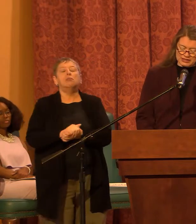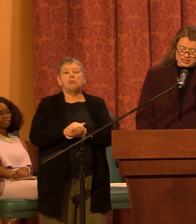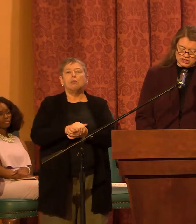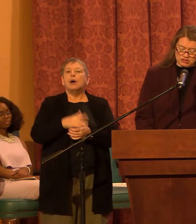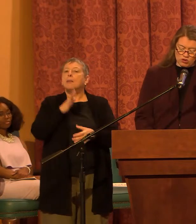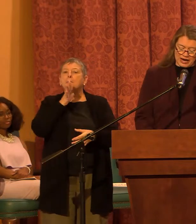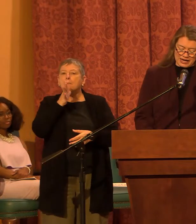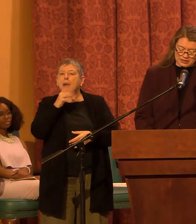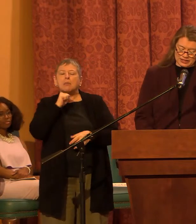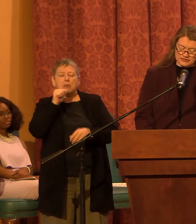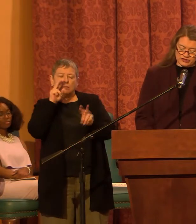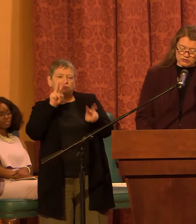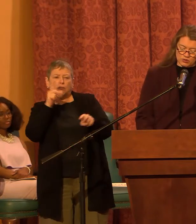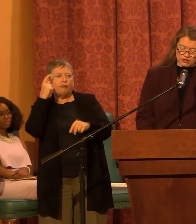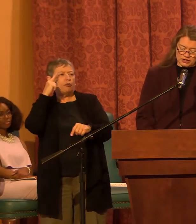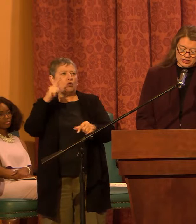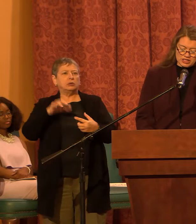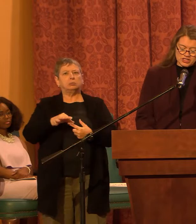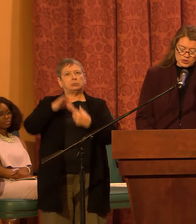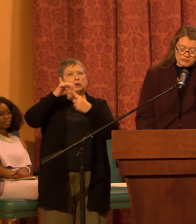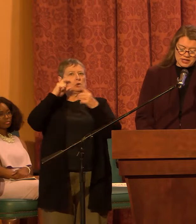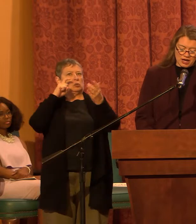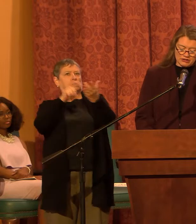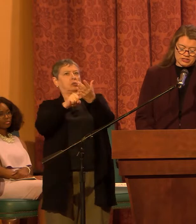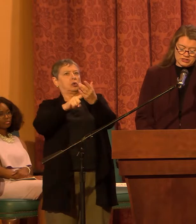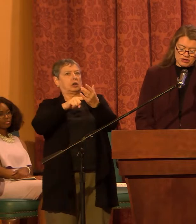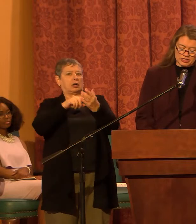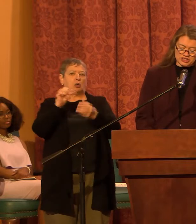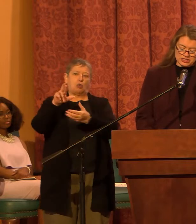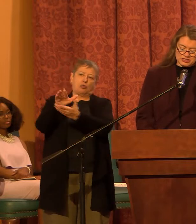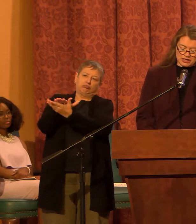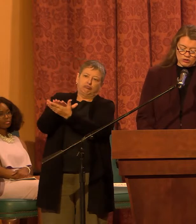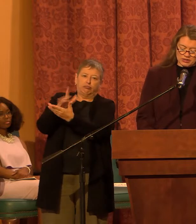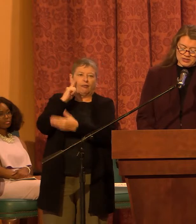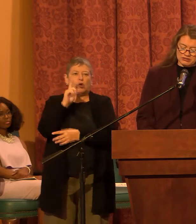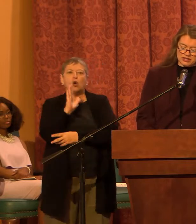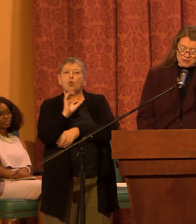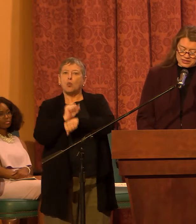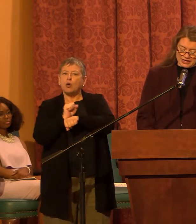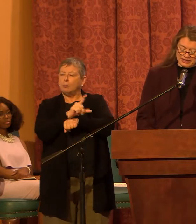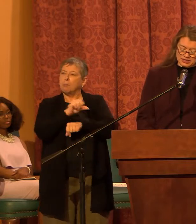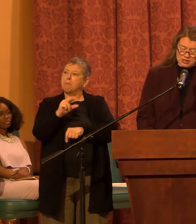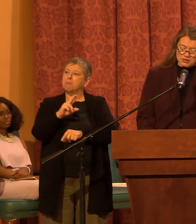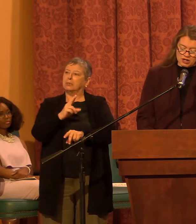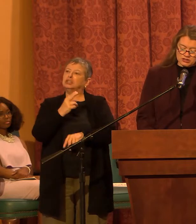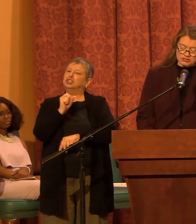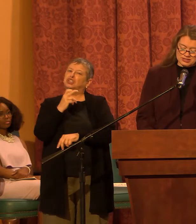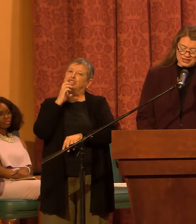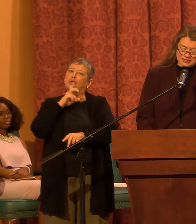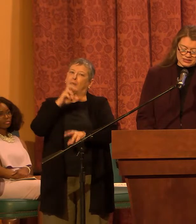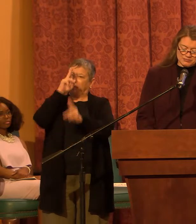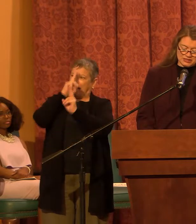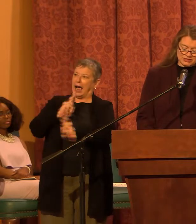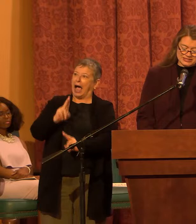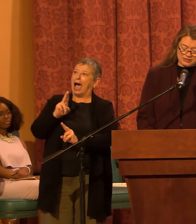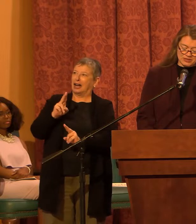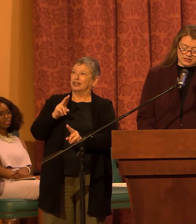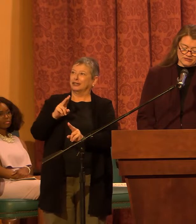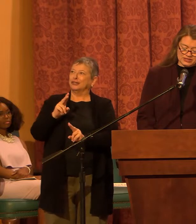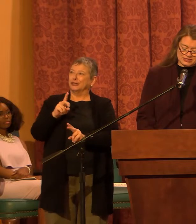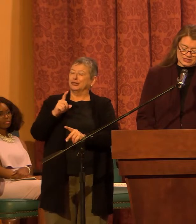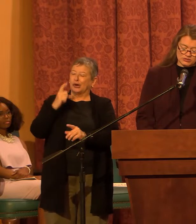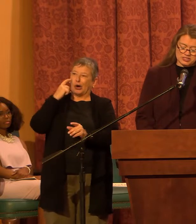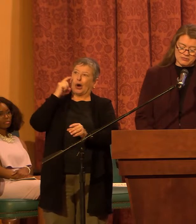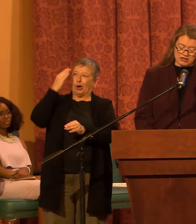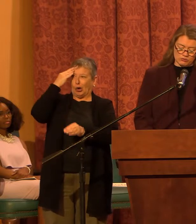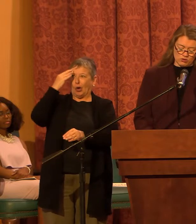special recognition or accolades for her work, she would be honored to know that she has not only been nominated, but also selected to be the recipient